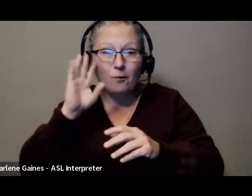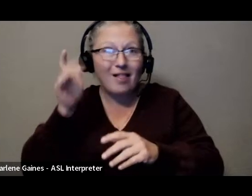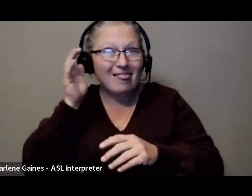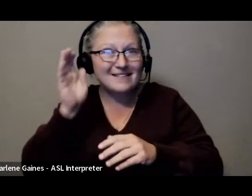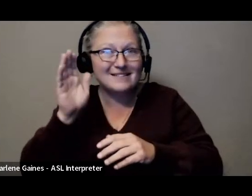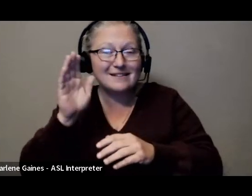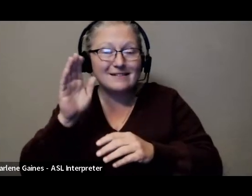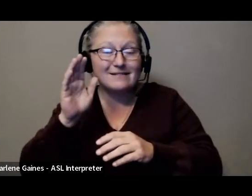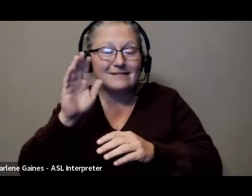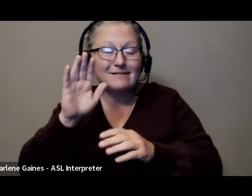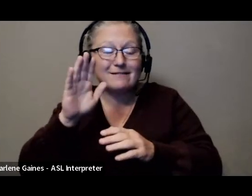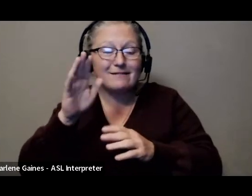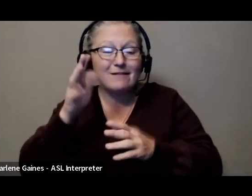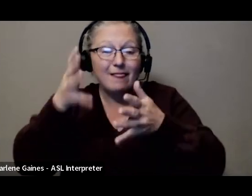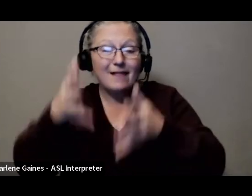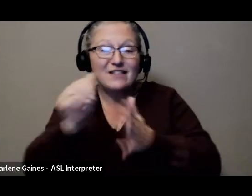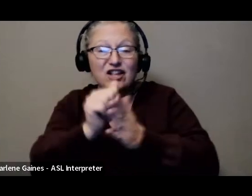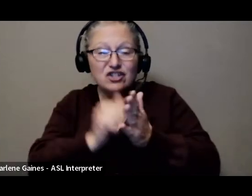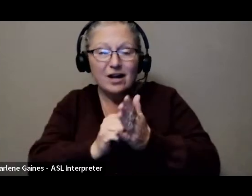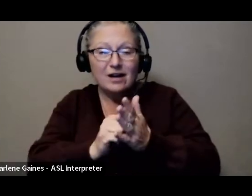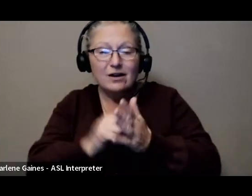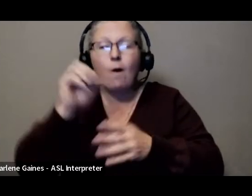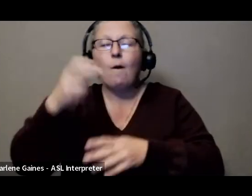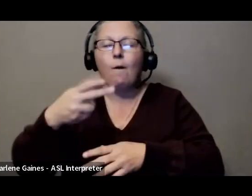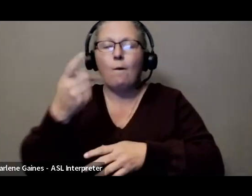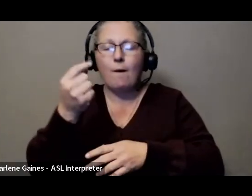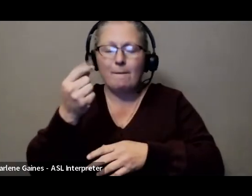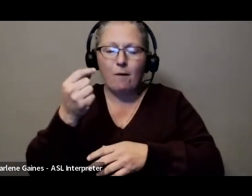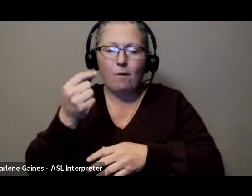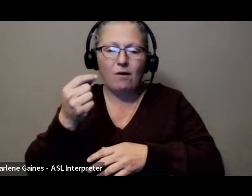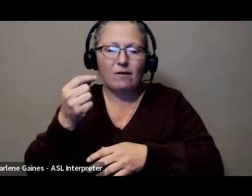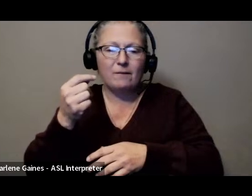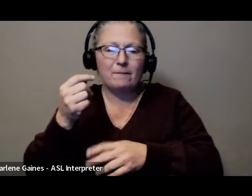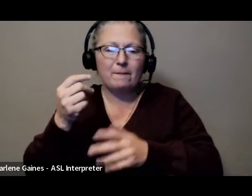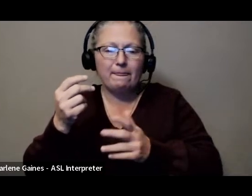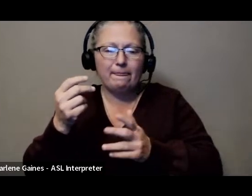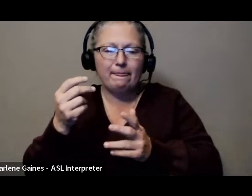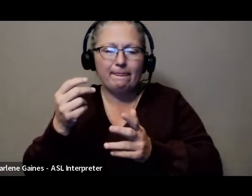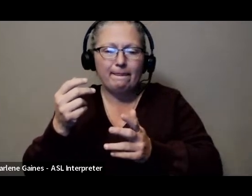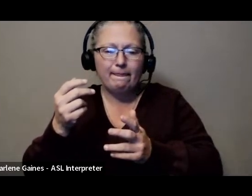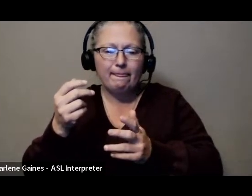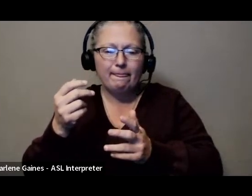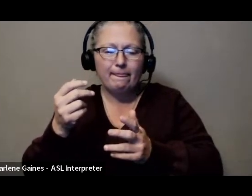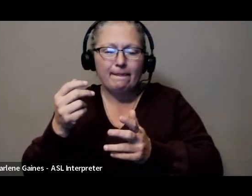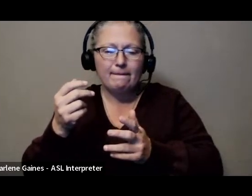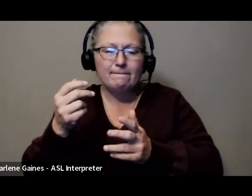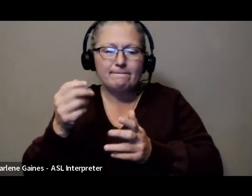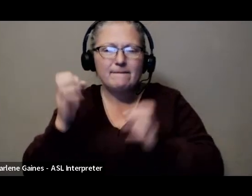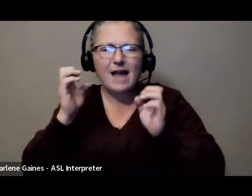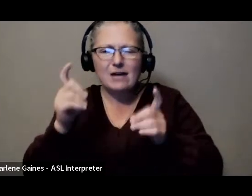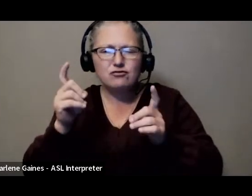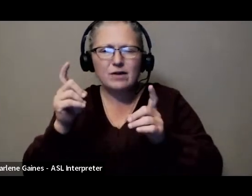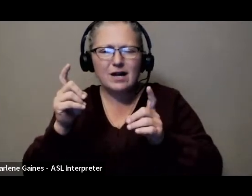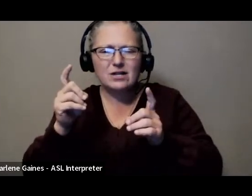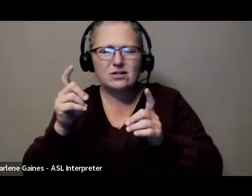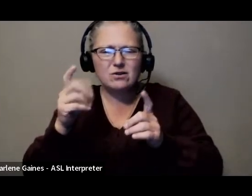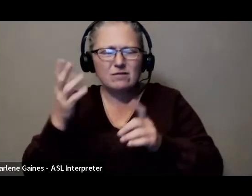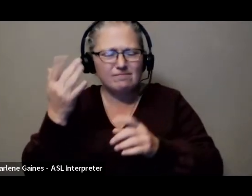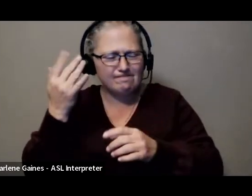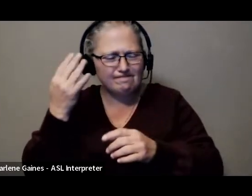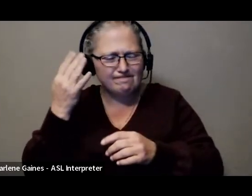So, one other thing, and this is there was an educational, what is